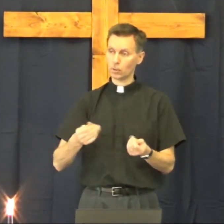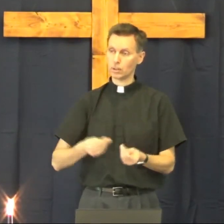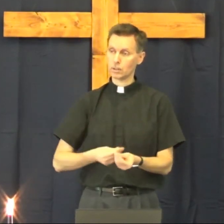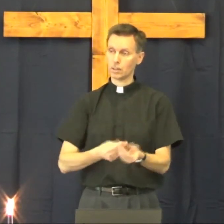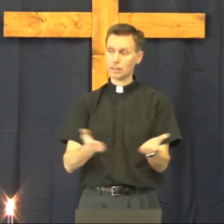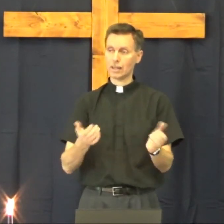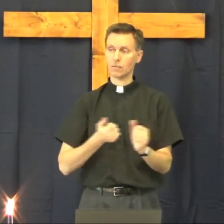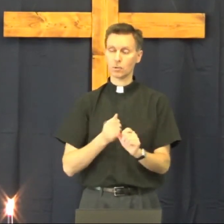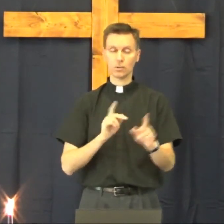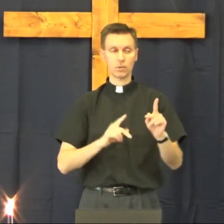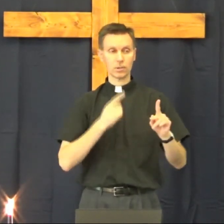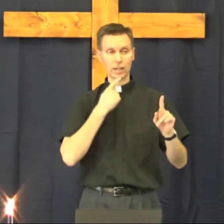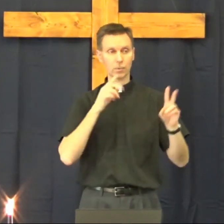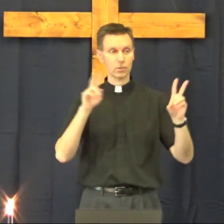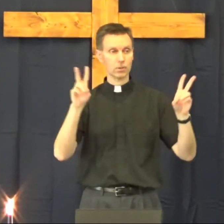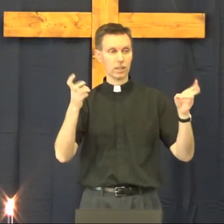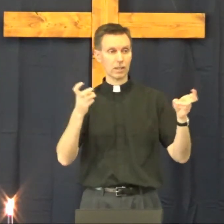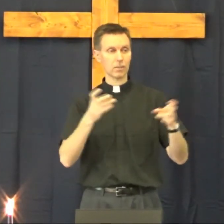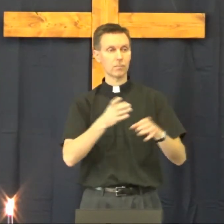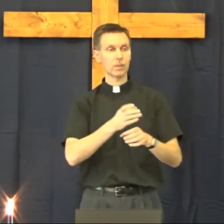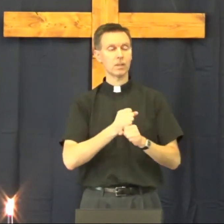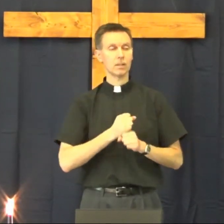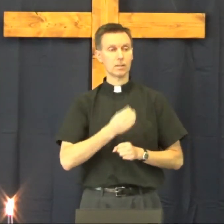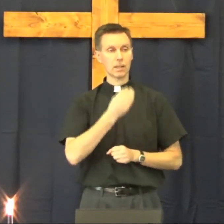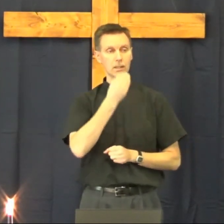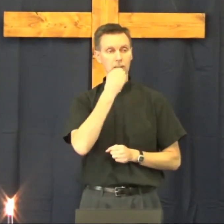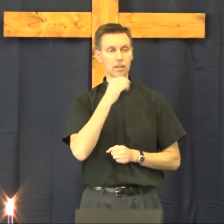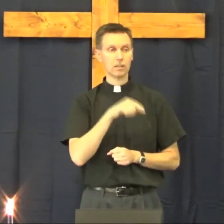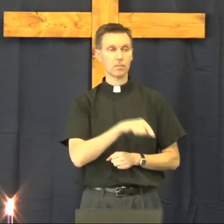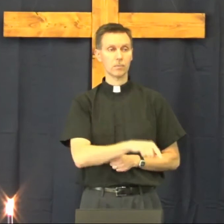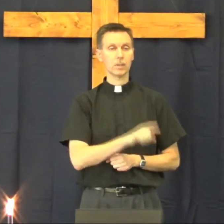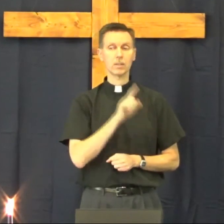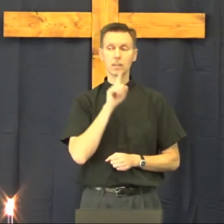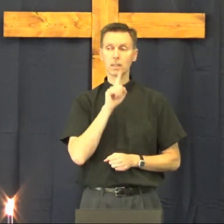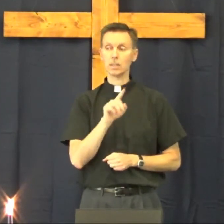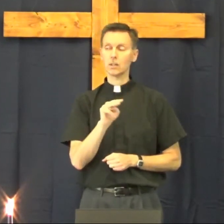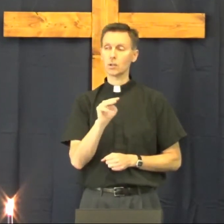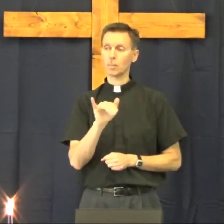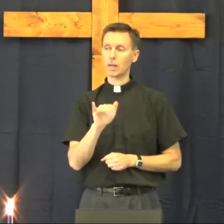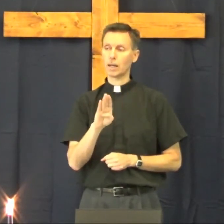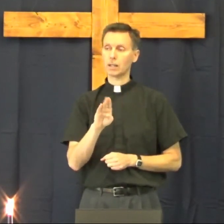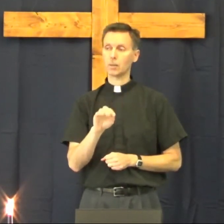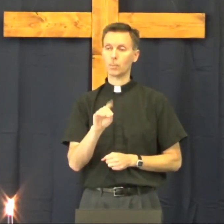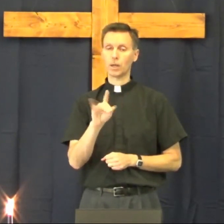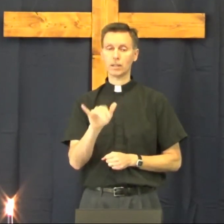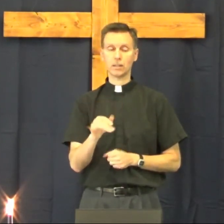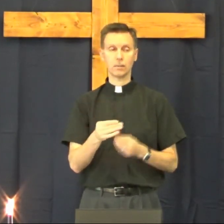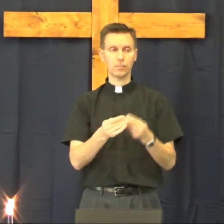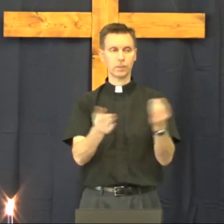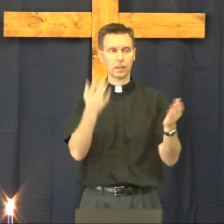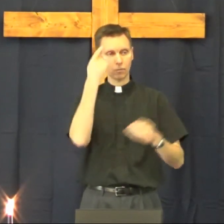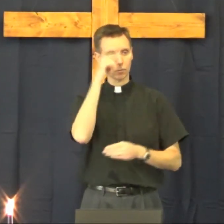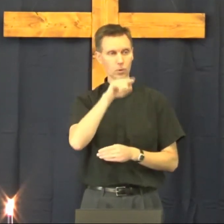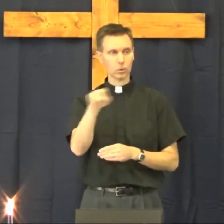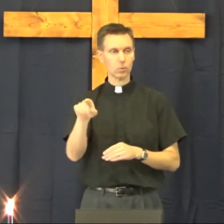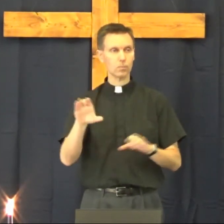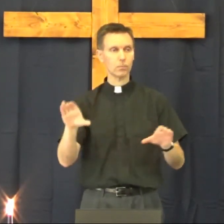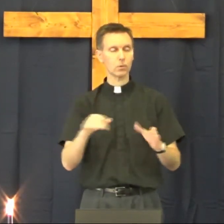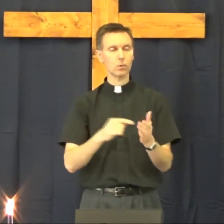it, and gave it to the disciples, and said, Take, eat, this is my body given for you. Do